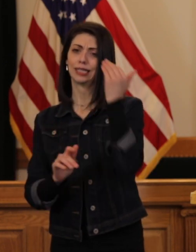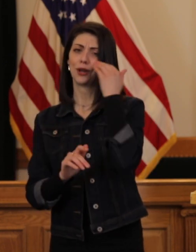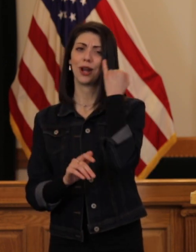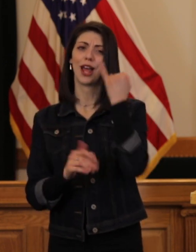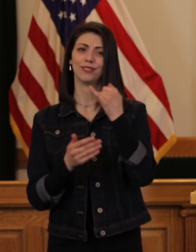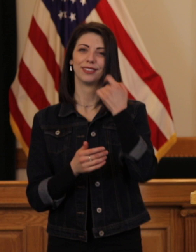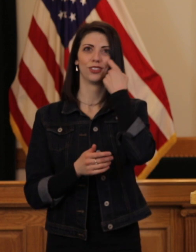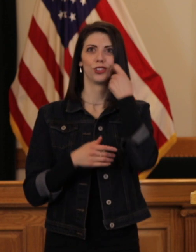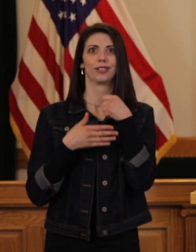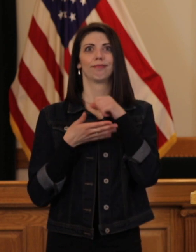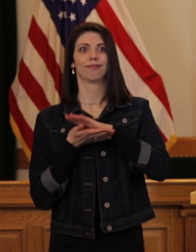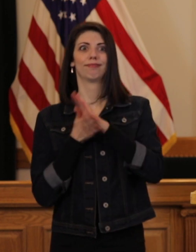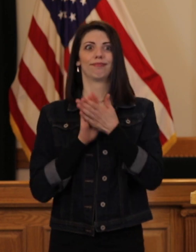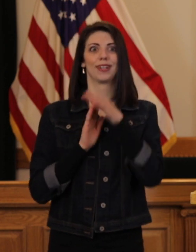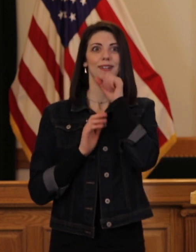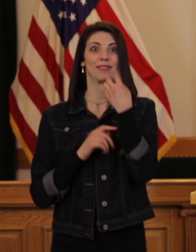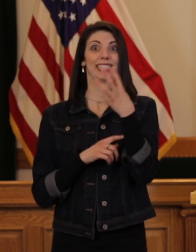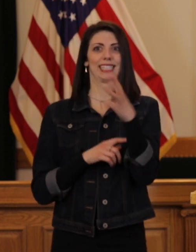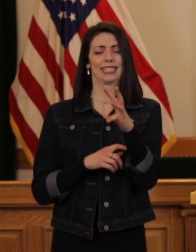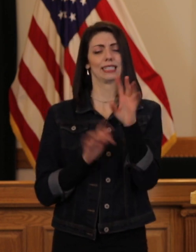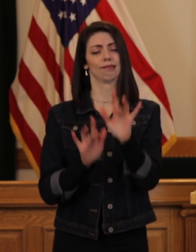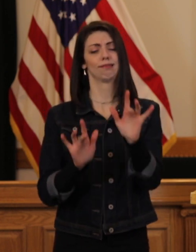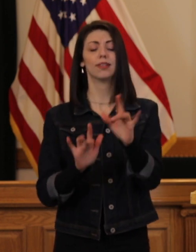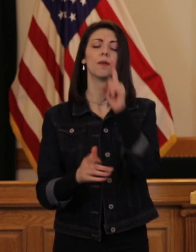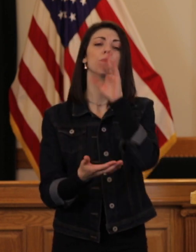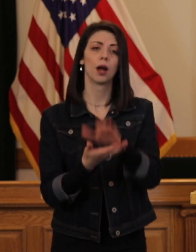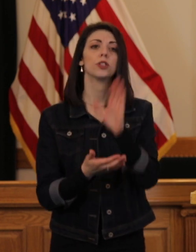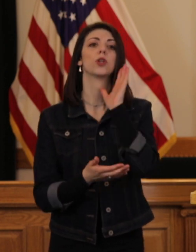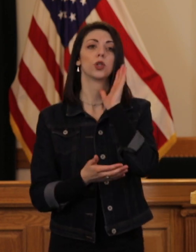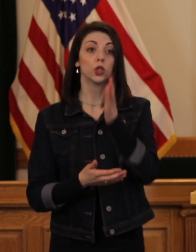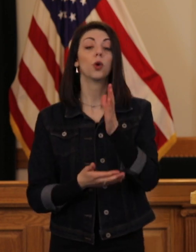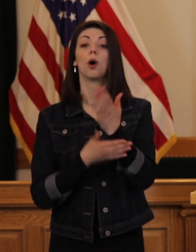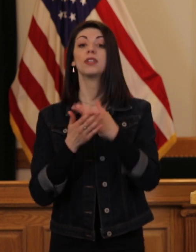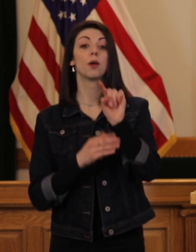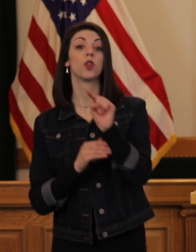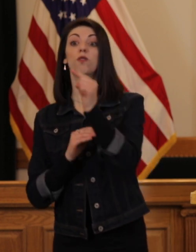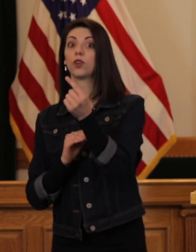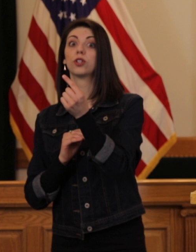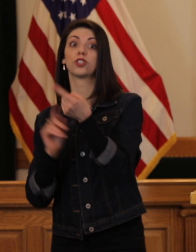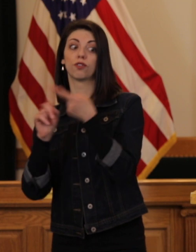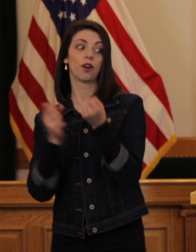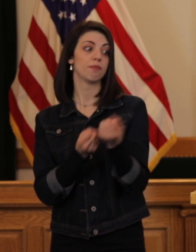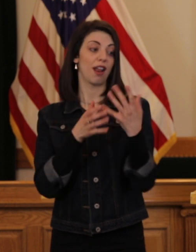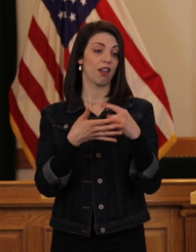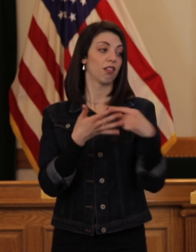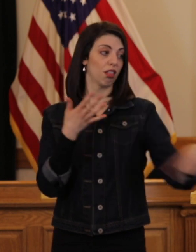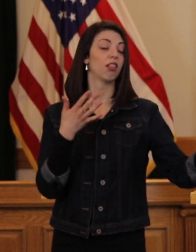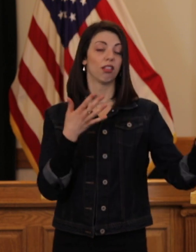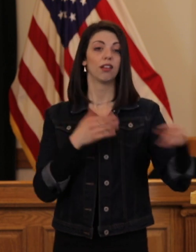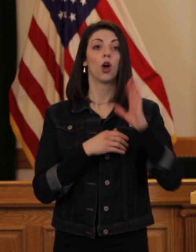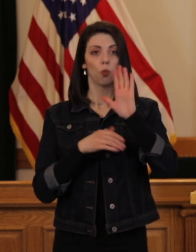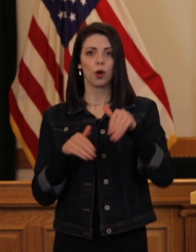their Sweet 16 during this pandemic. I promise you will be some of the first appointments we make. We will get you